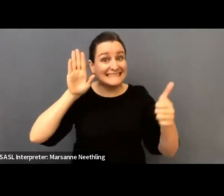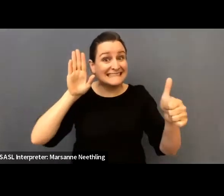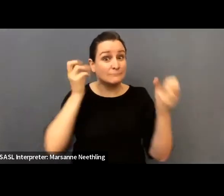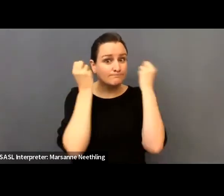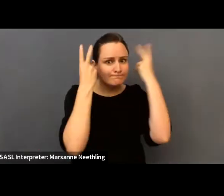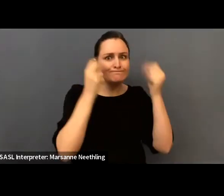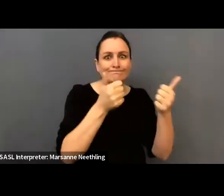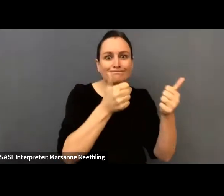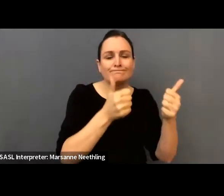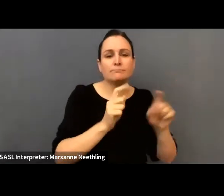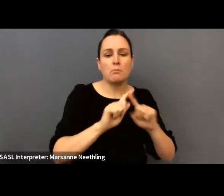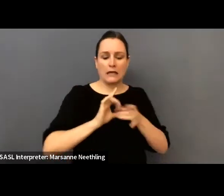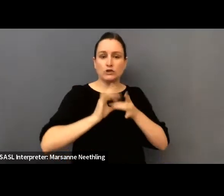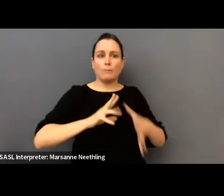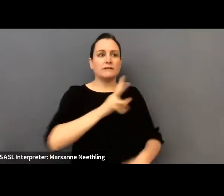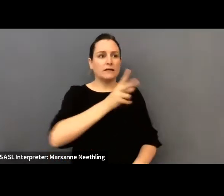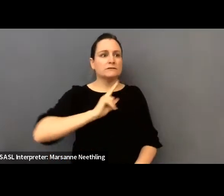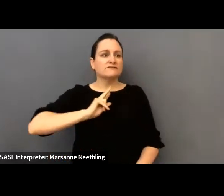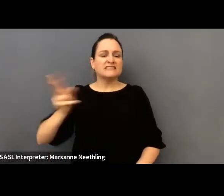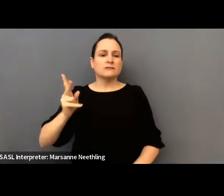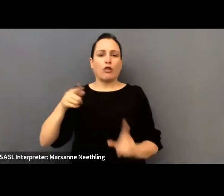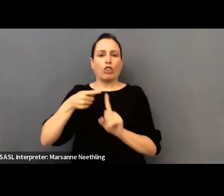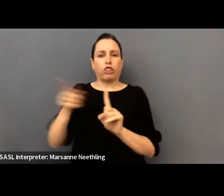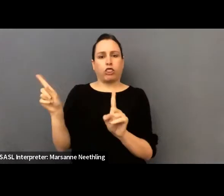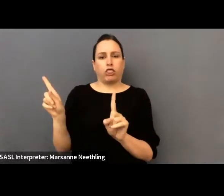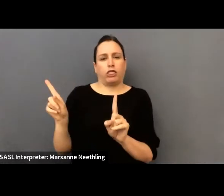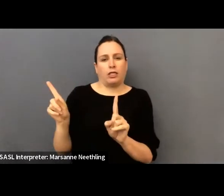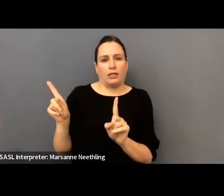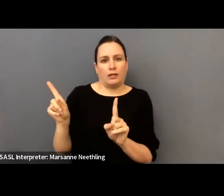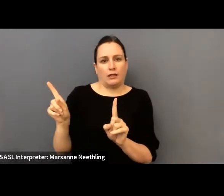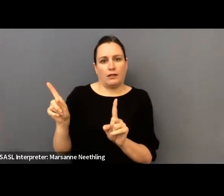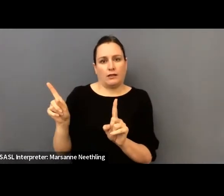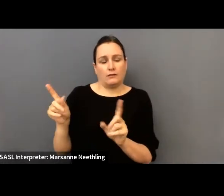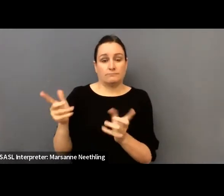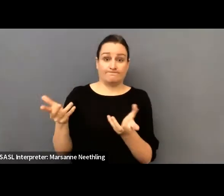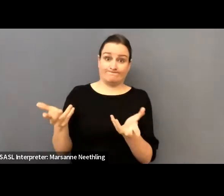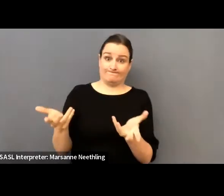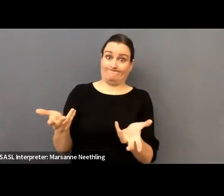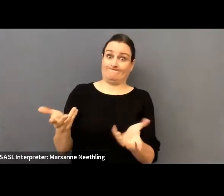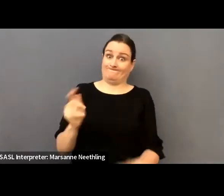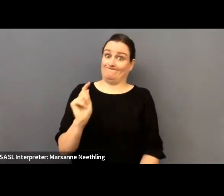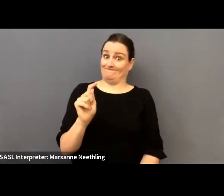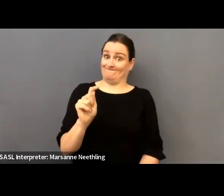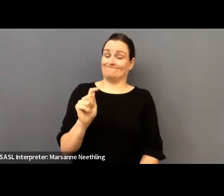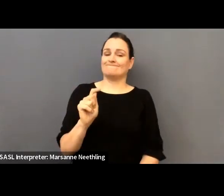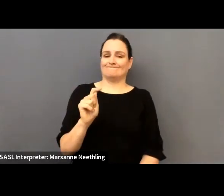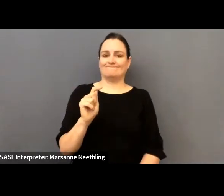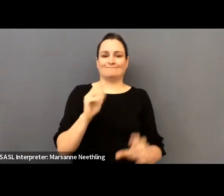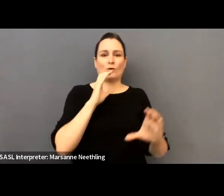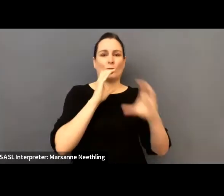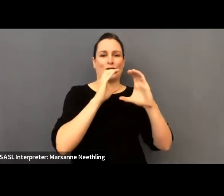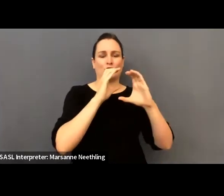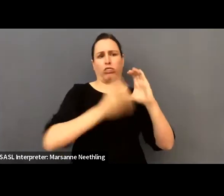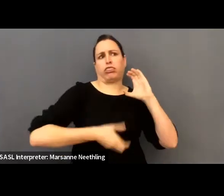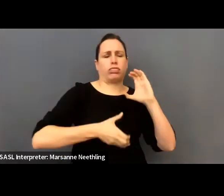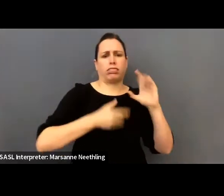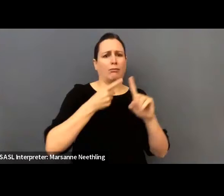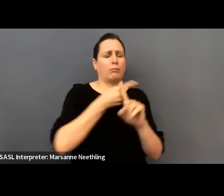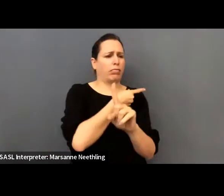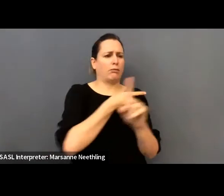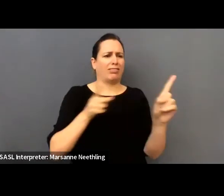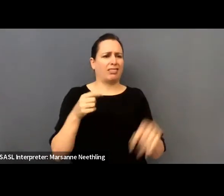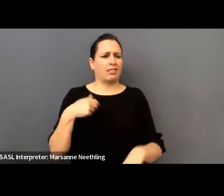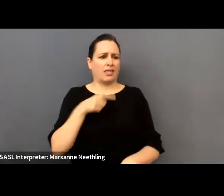the sign language interpreter. So there's a lack or gap, miscommunication, whatever you need to